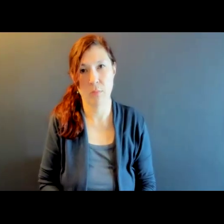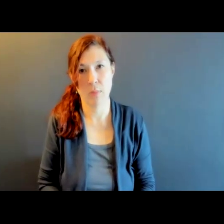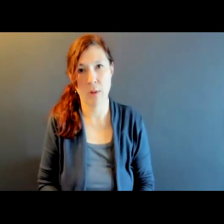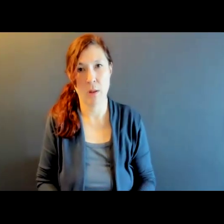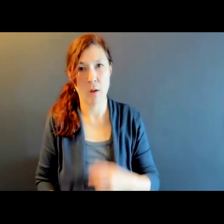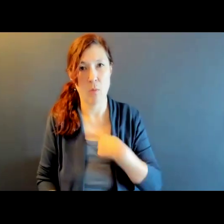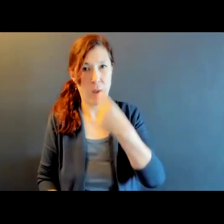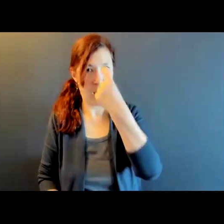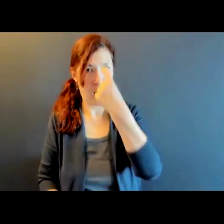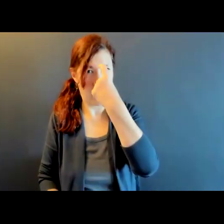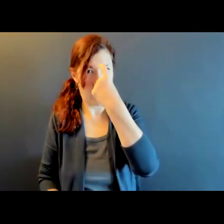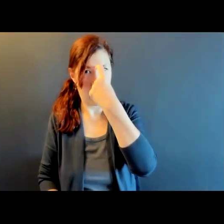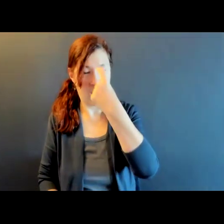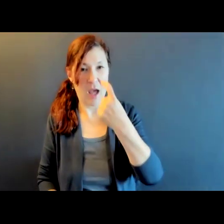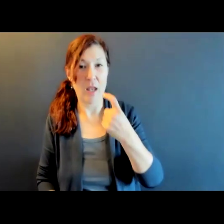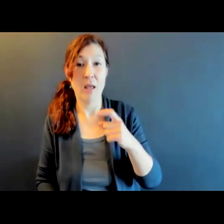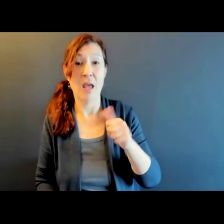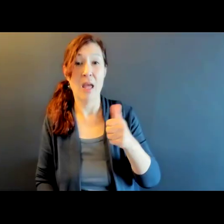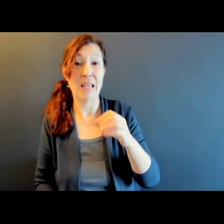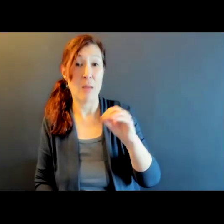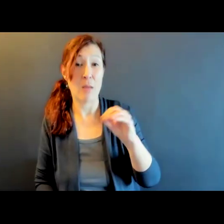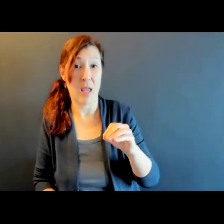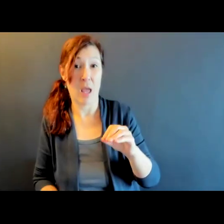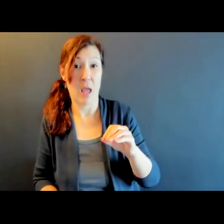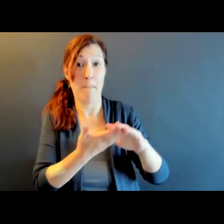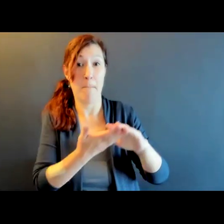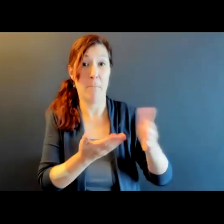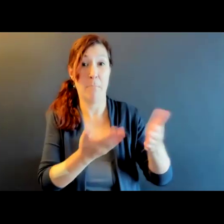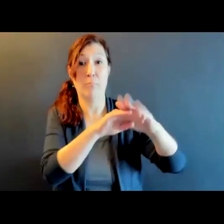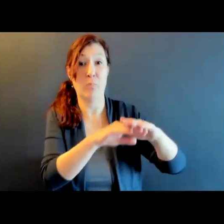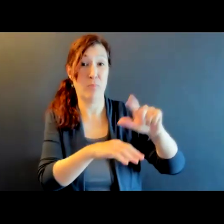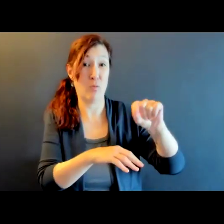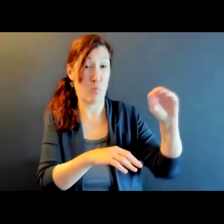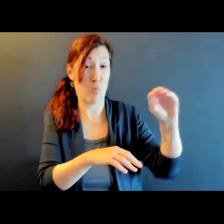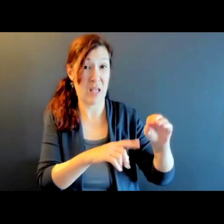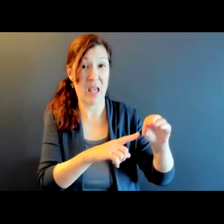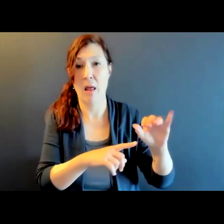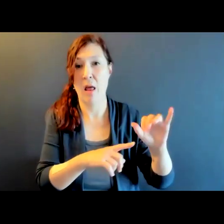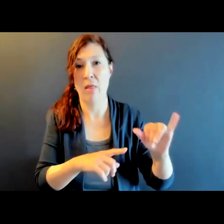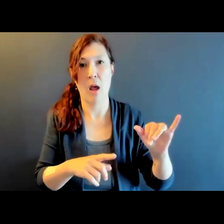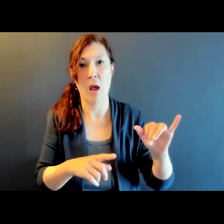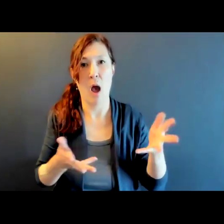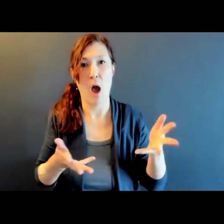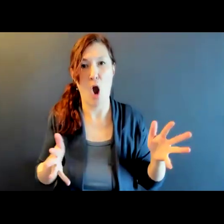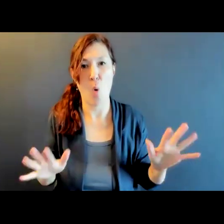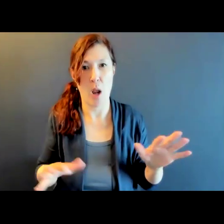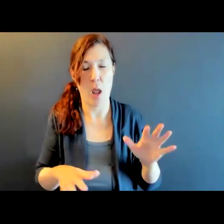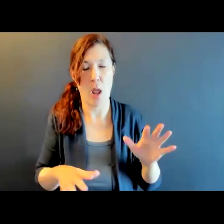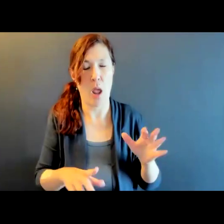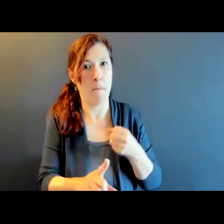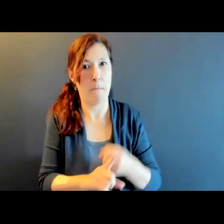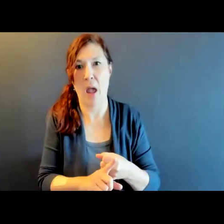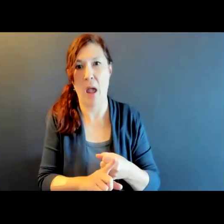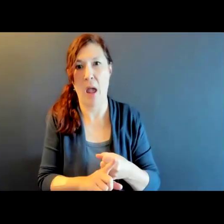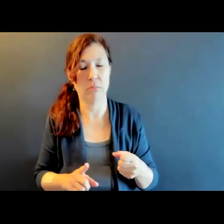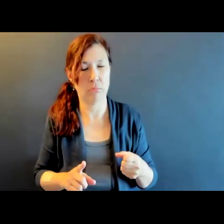policy going from 10 to 20. And so I think that would have, Going from 10. I think when we went I from think you're 10% to